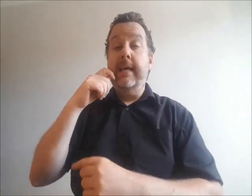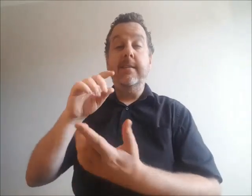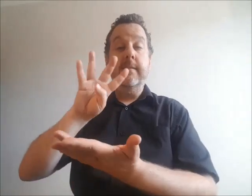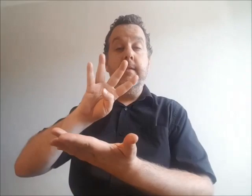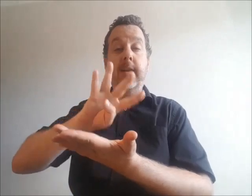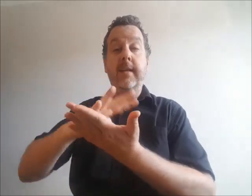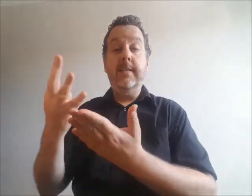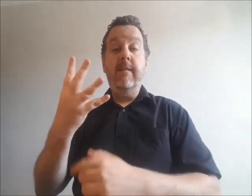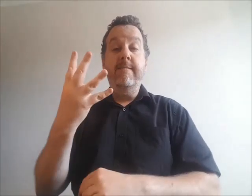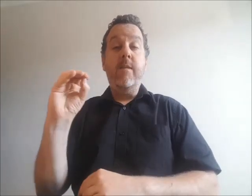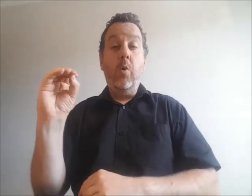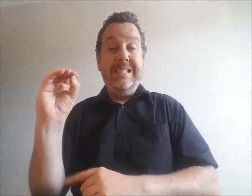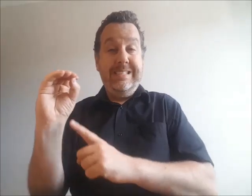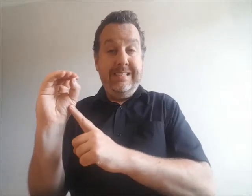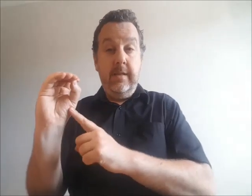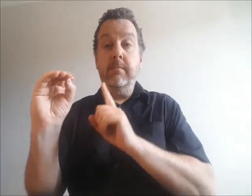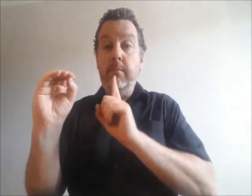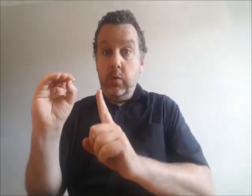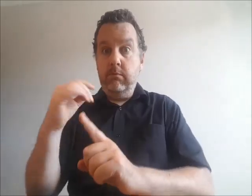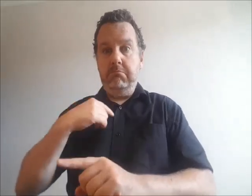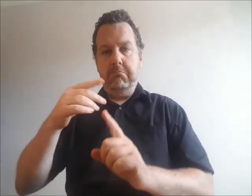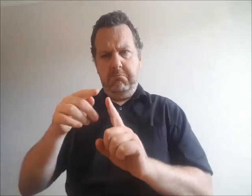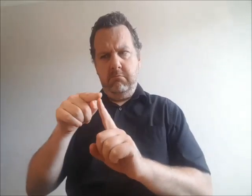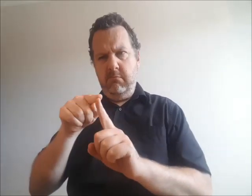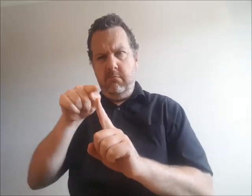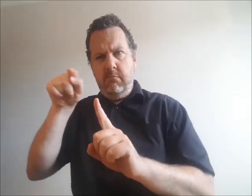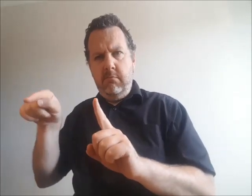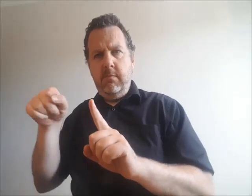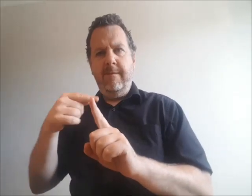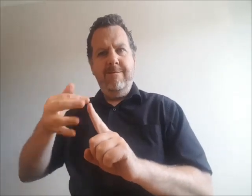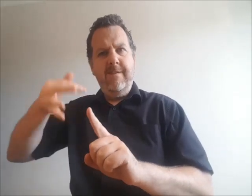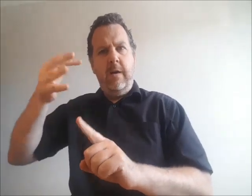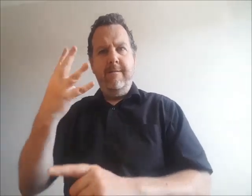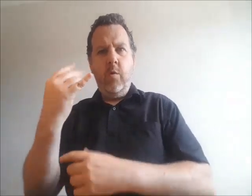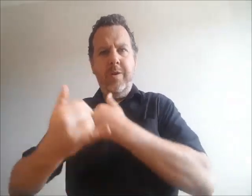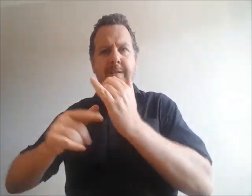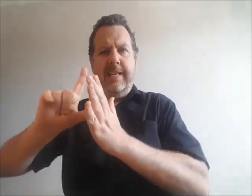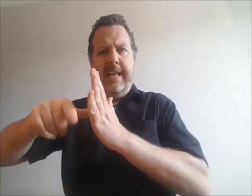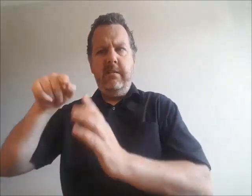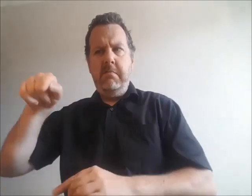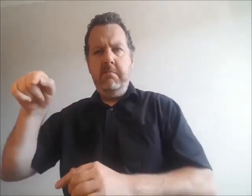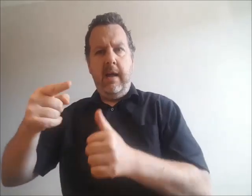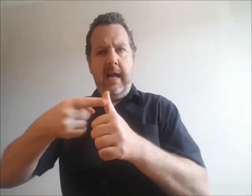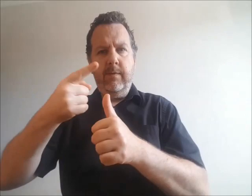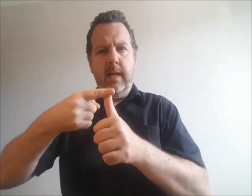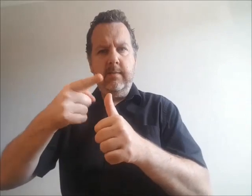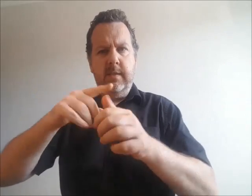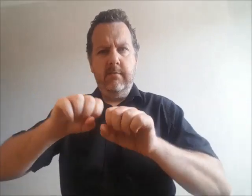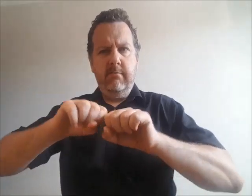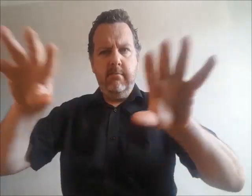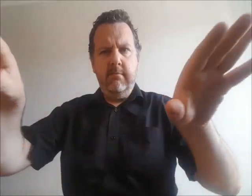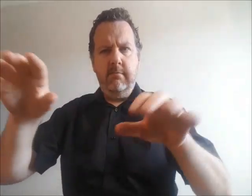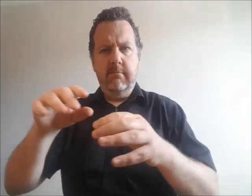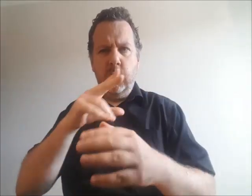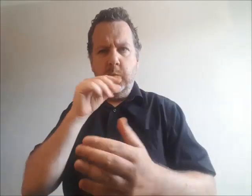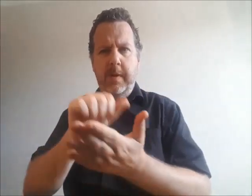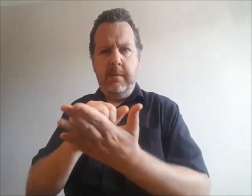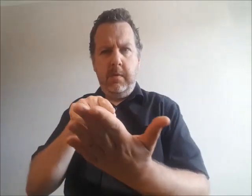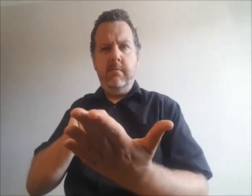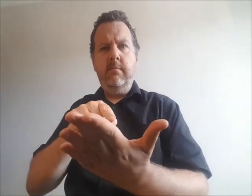say 1940 is the end date for that school, but I have actually found some evidence 4 years after that in a newspaper ad